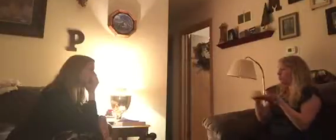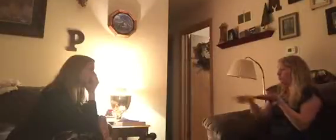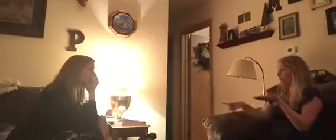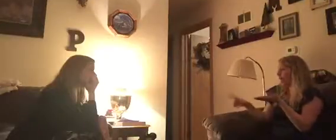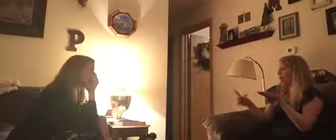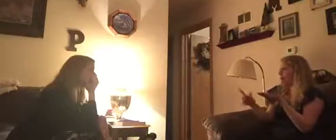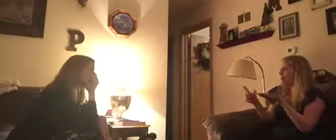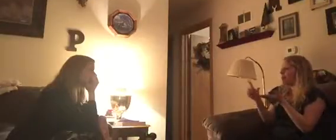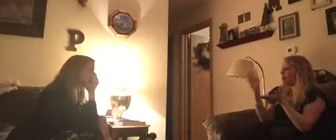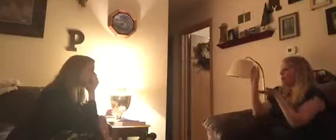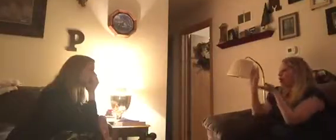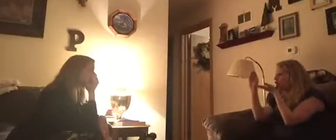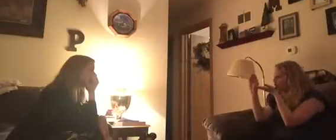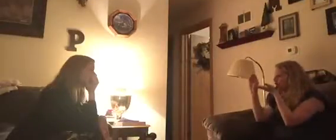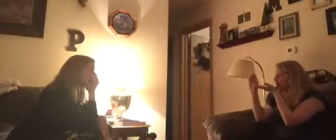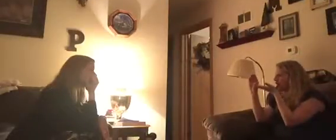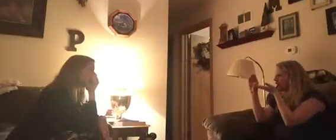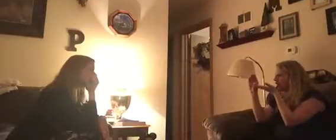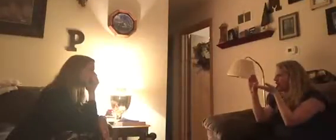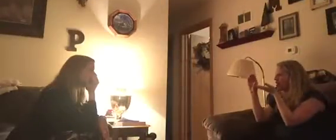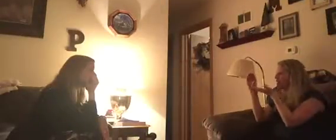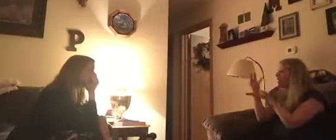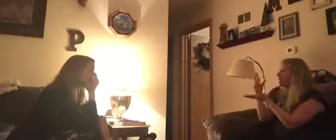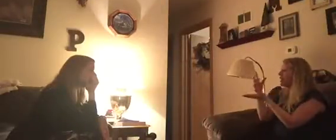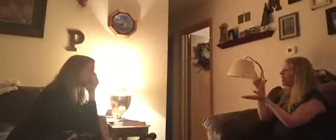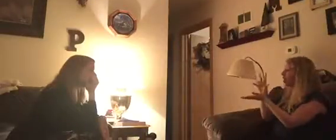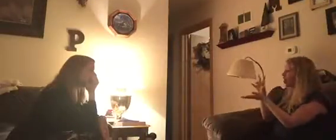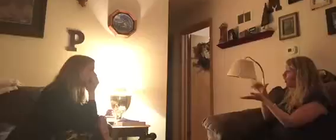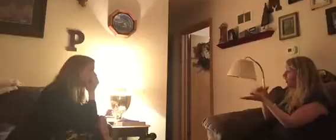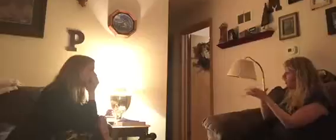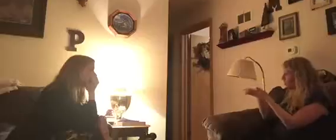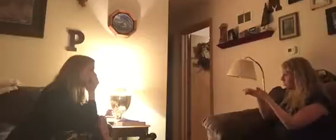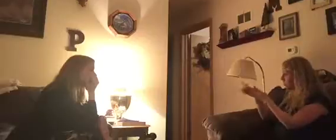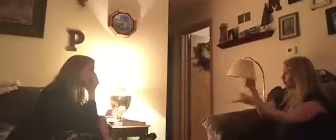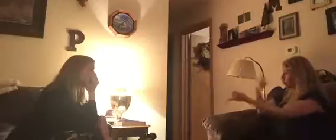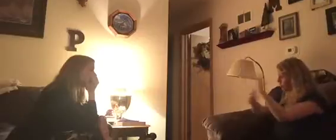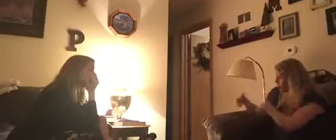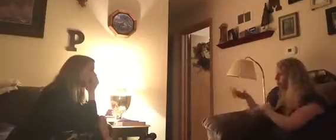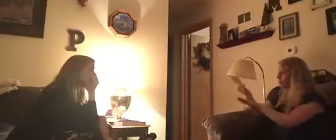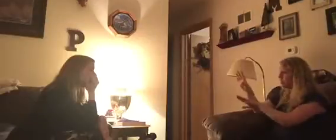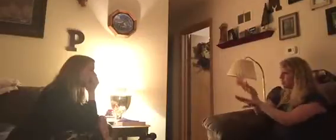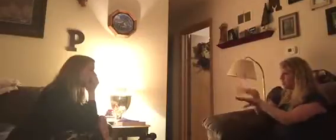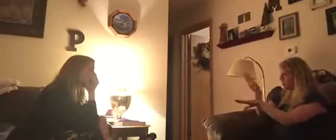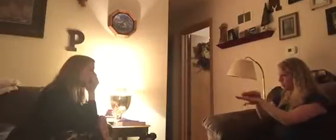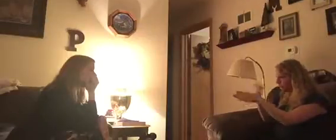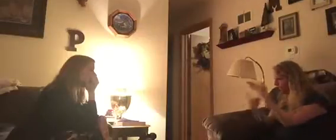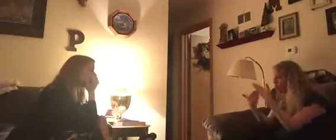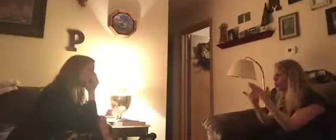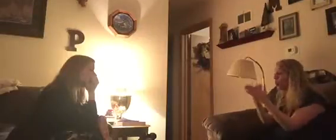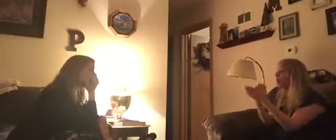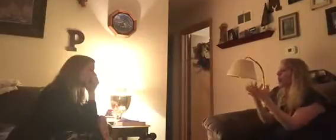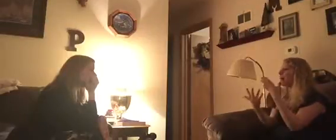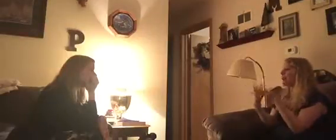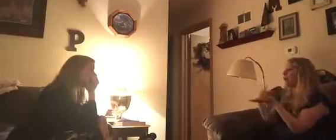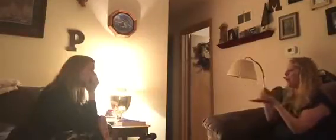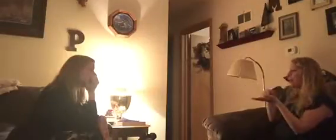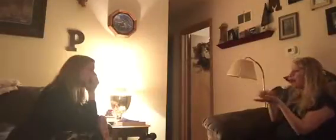the body shop. Instead of $3,000 for the that they would pay, they may only pay $2,800,